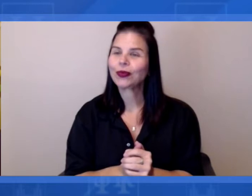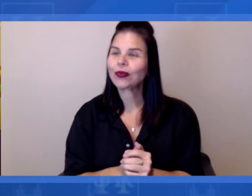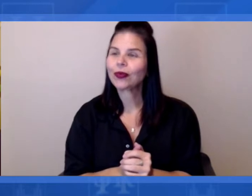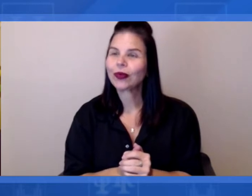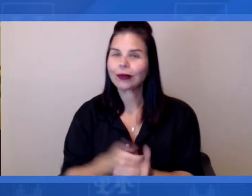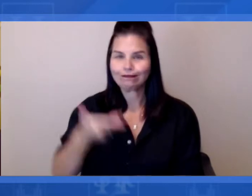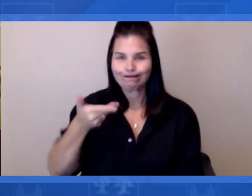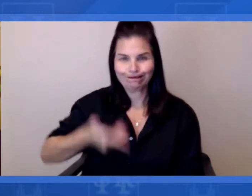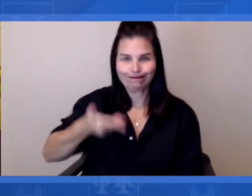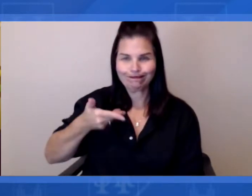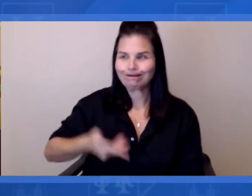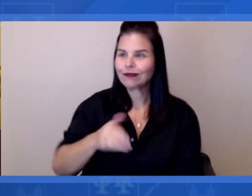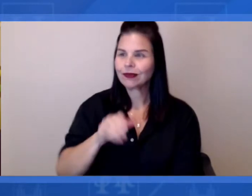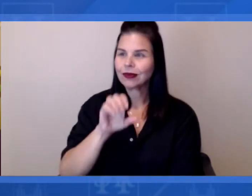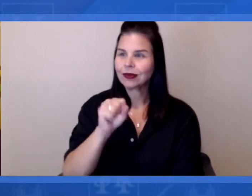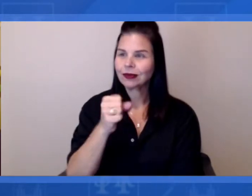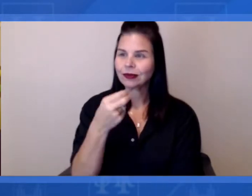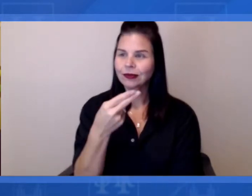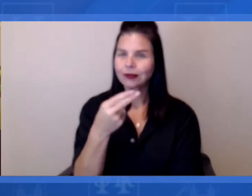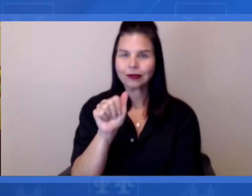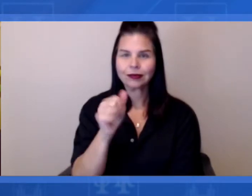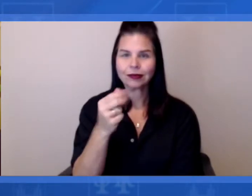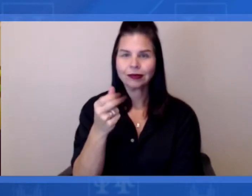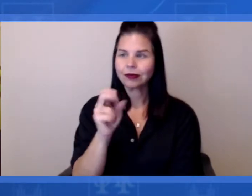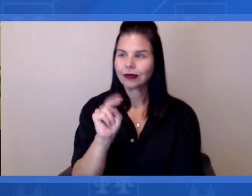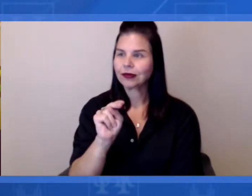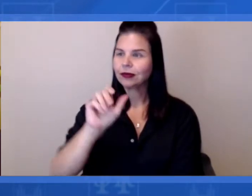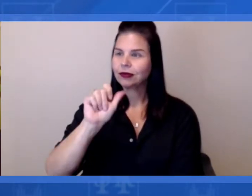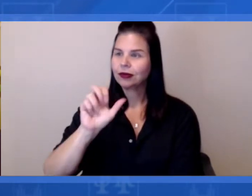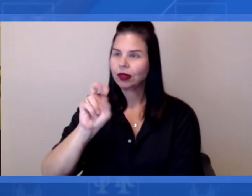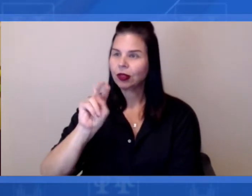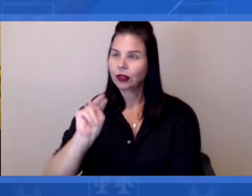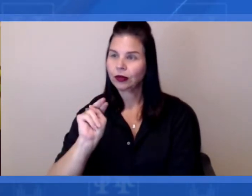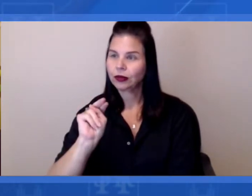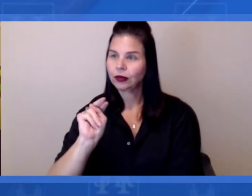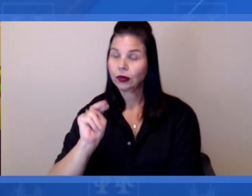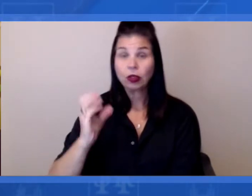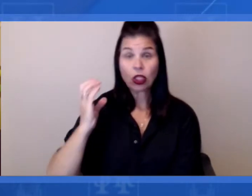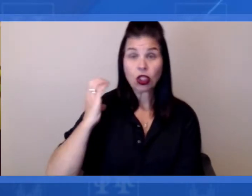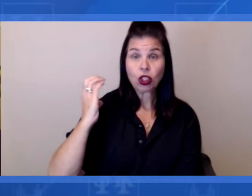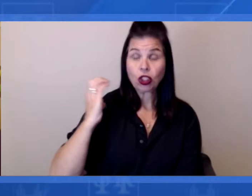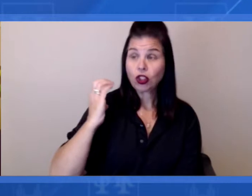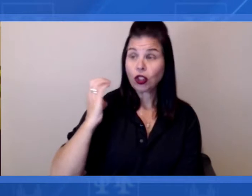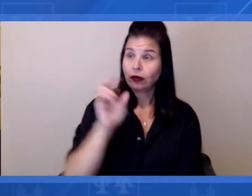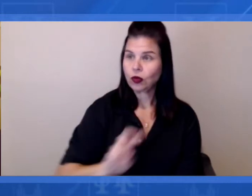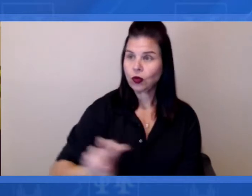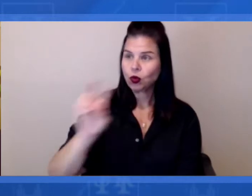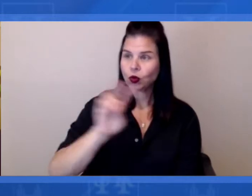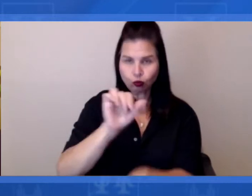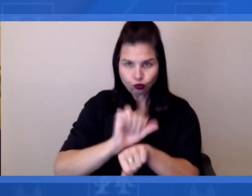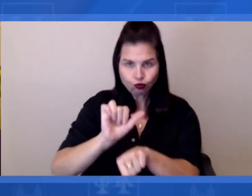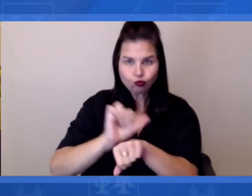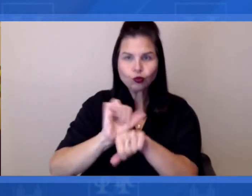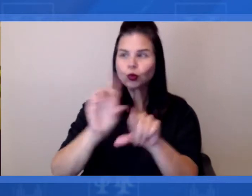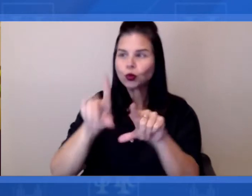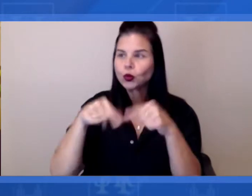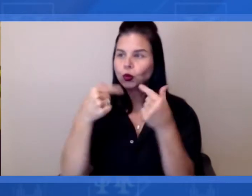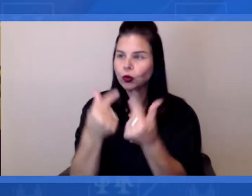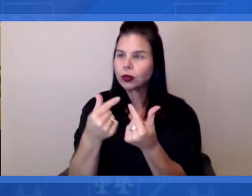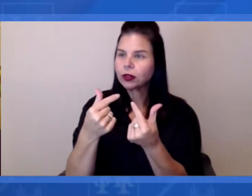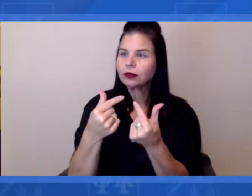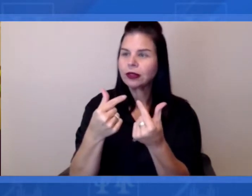I'm Shahan Aron, Chair of the Transportation Working Group and member of the Advisory Committee for Persons